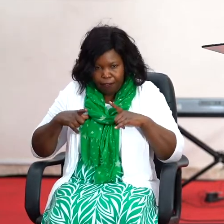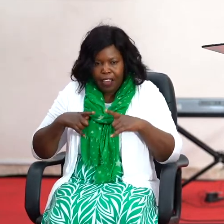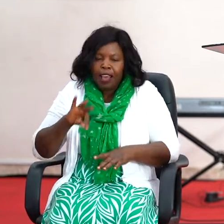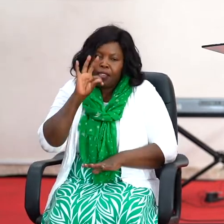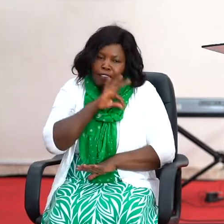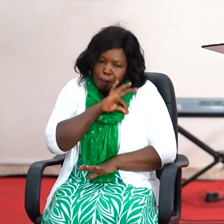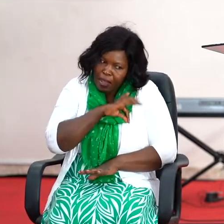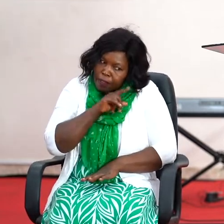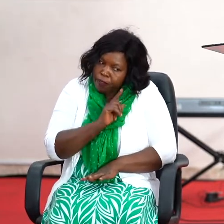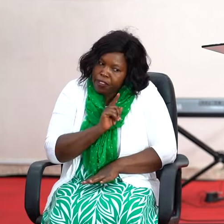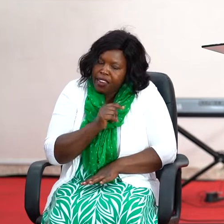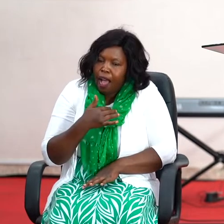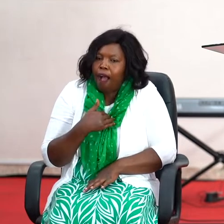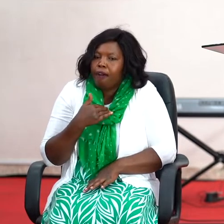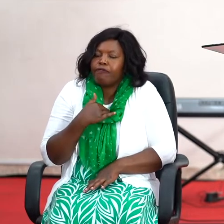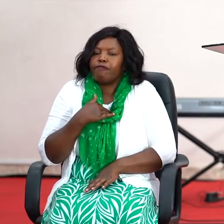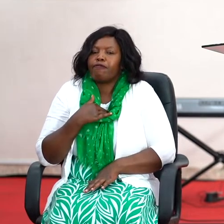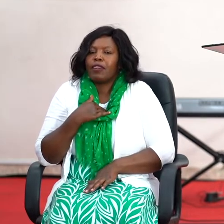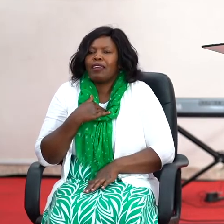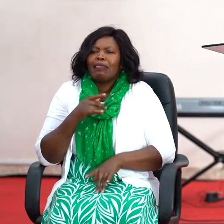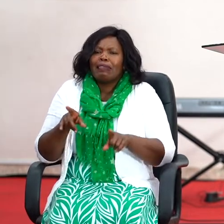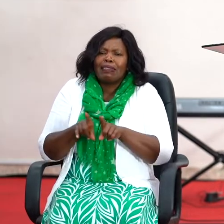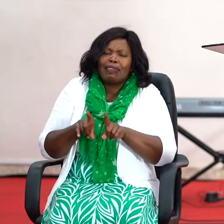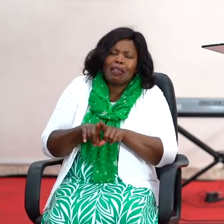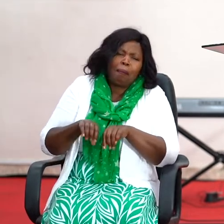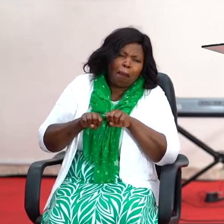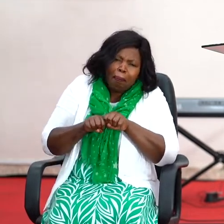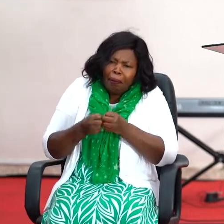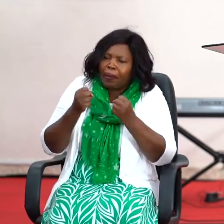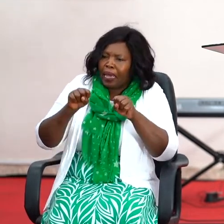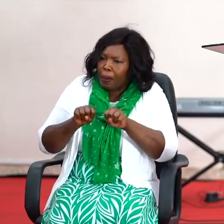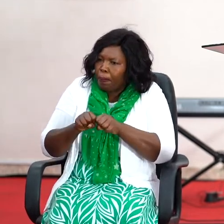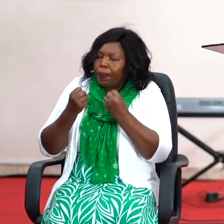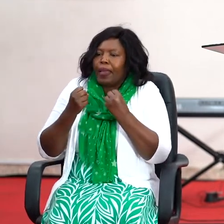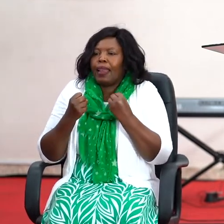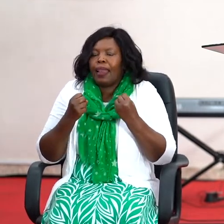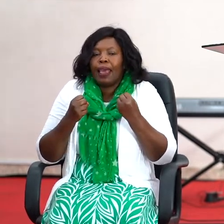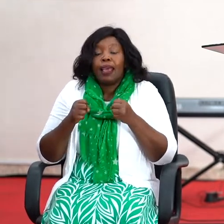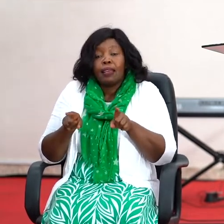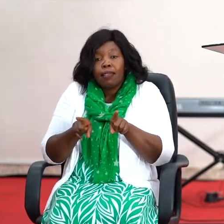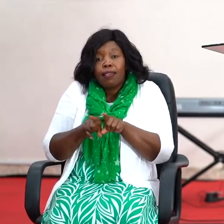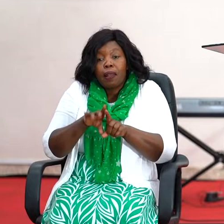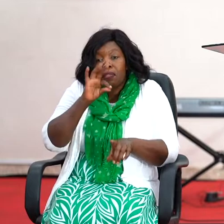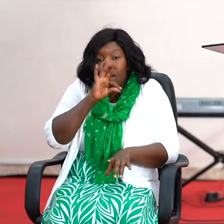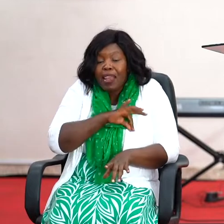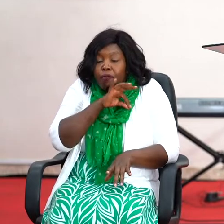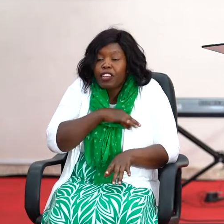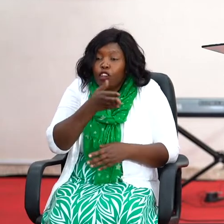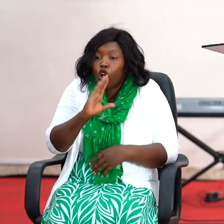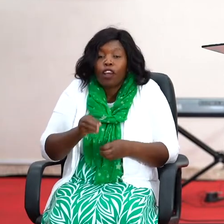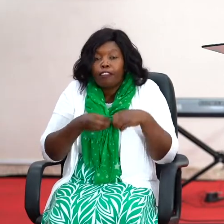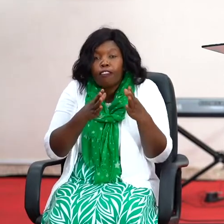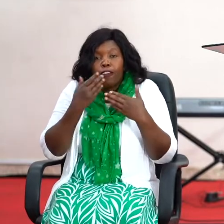values, they were like broken, or people did not walk according to the values that God had put in